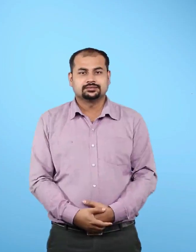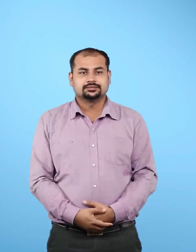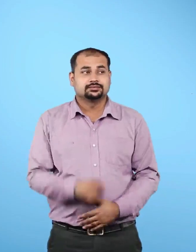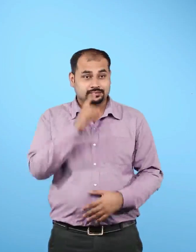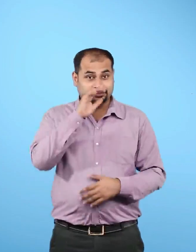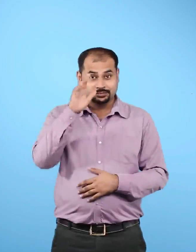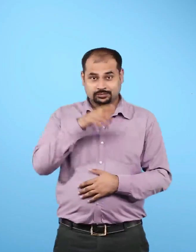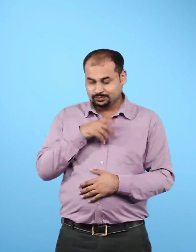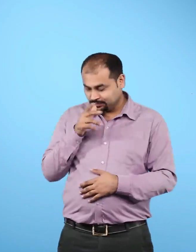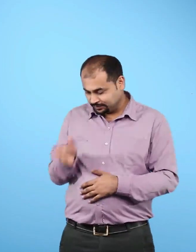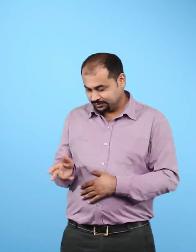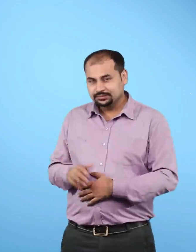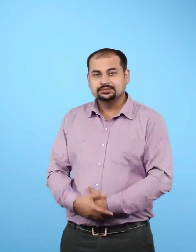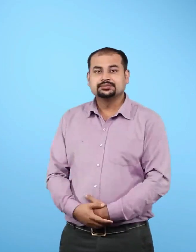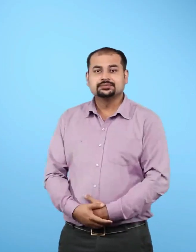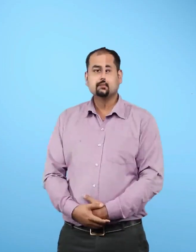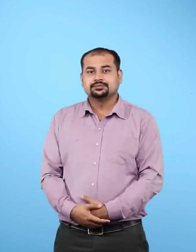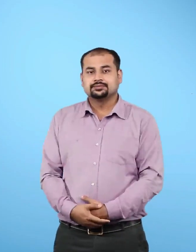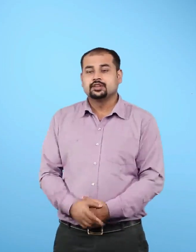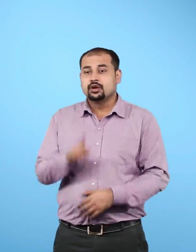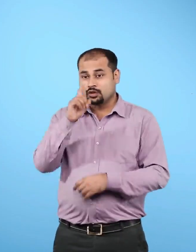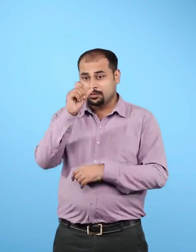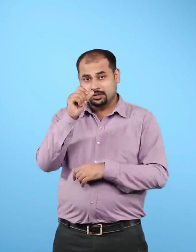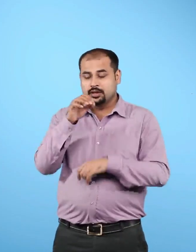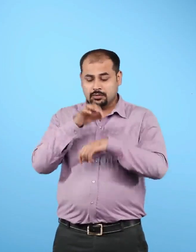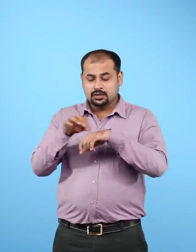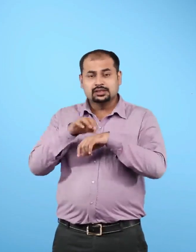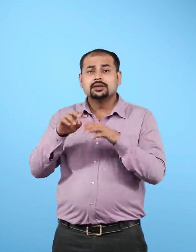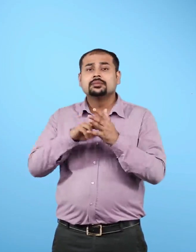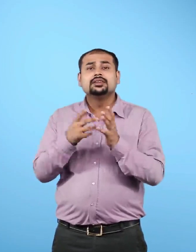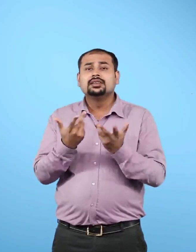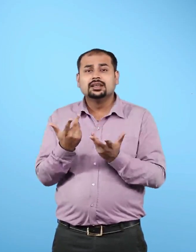The woman tells her, "1 paisa is